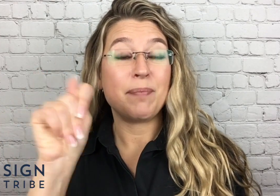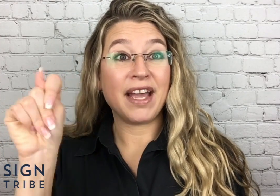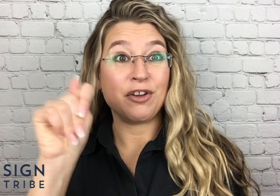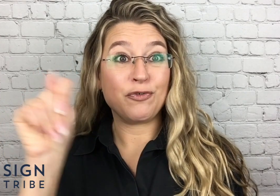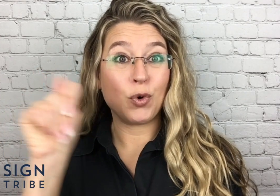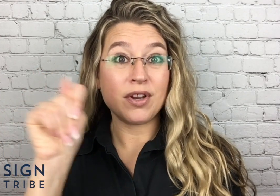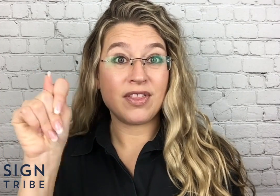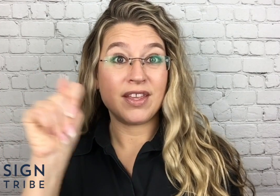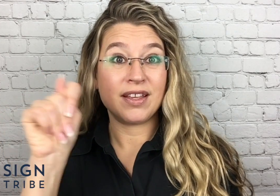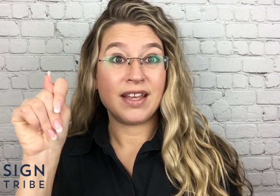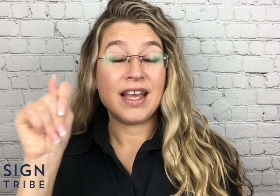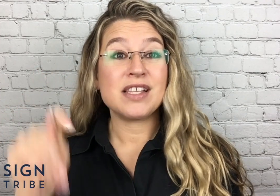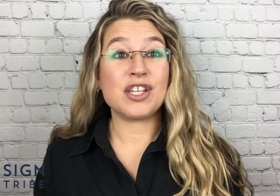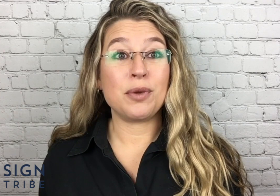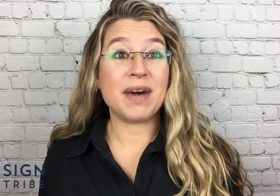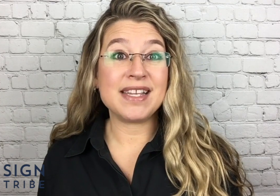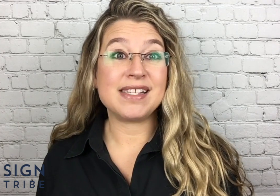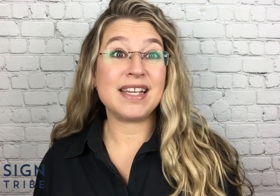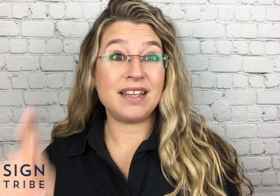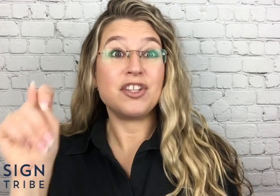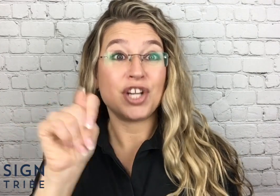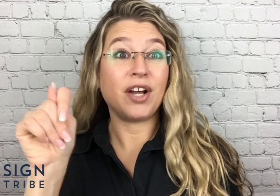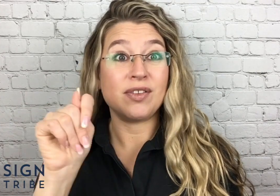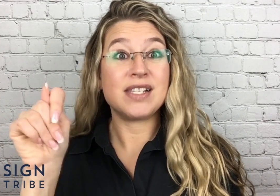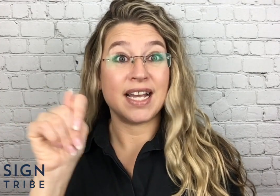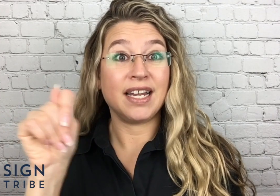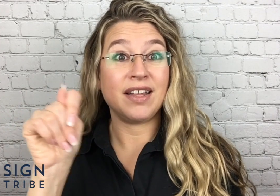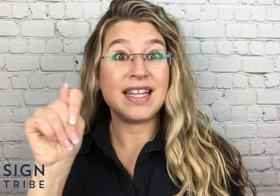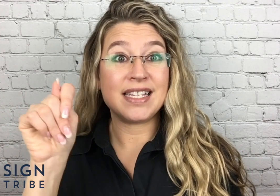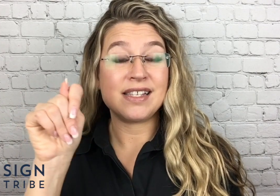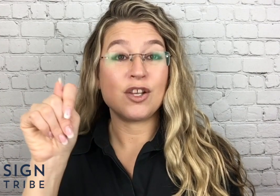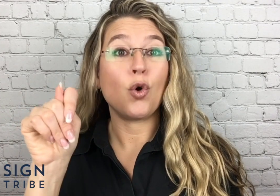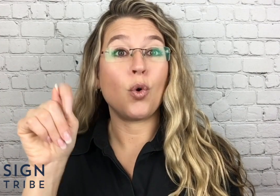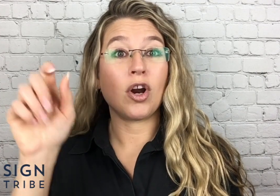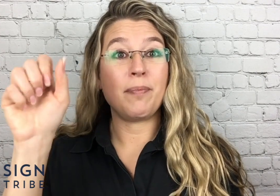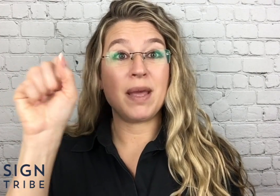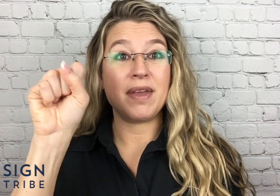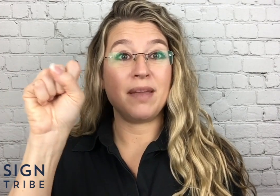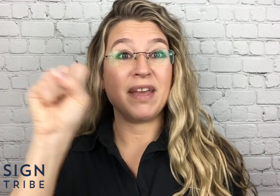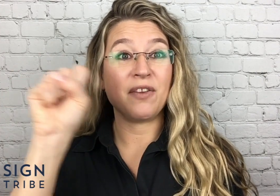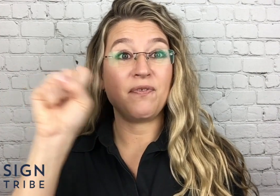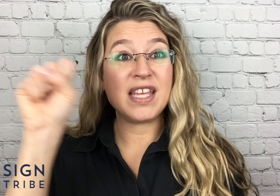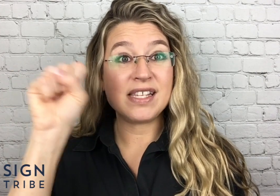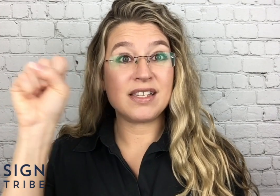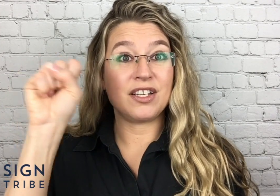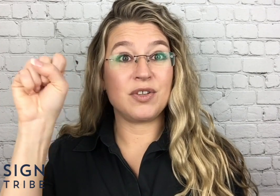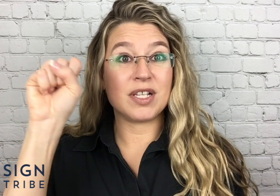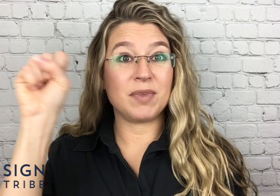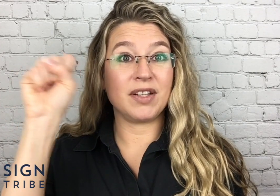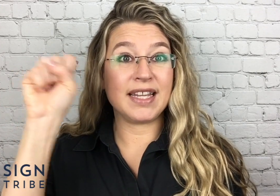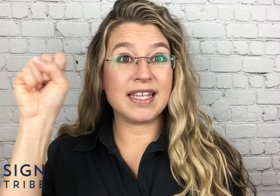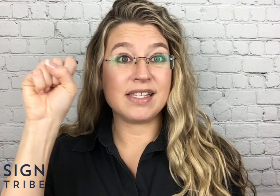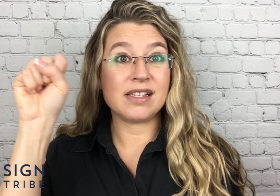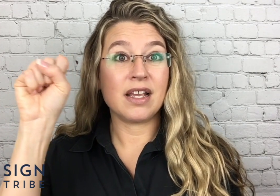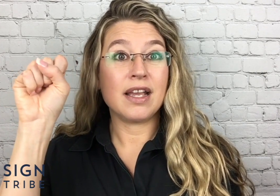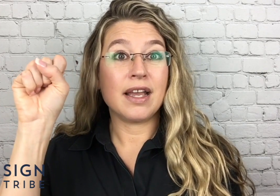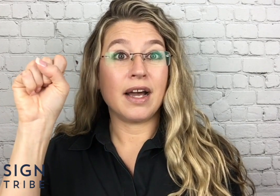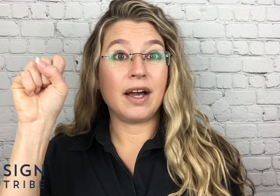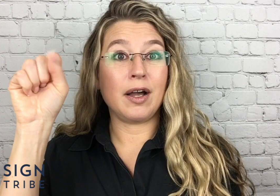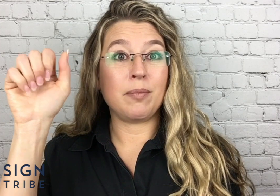and forth. So you might see the child sign it like this, or maybe make a fist and do something like this,